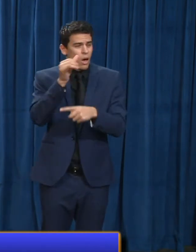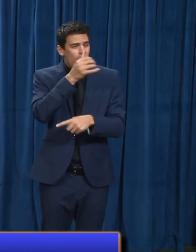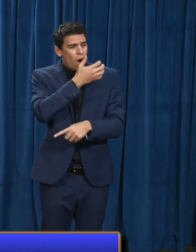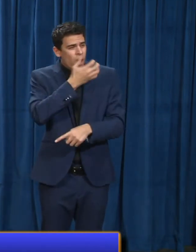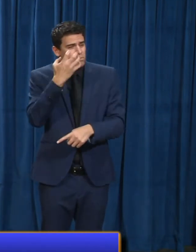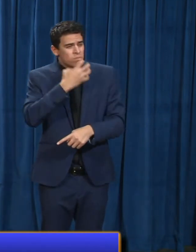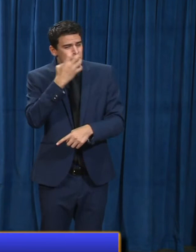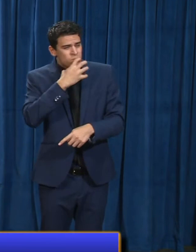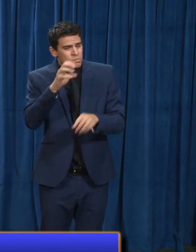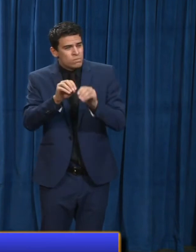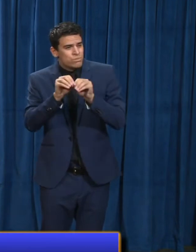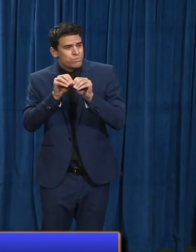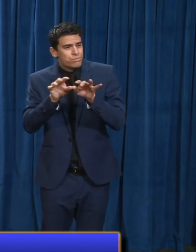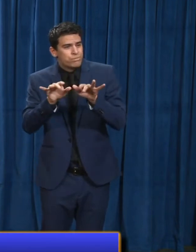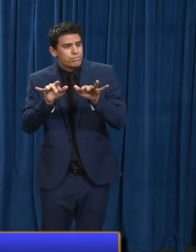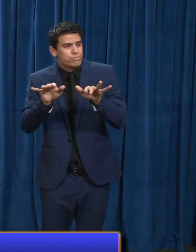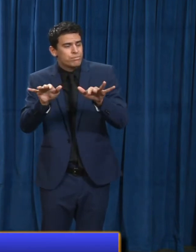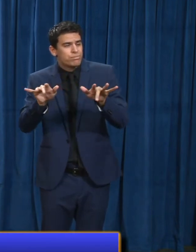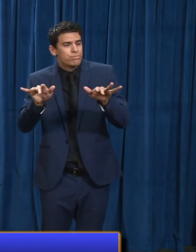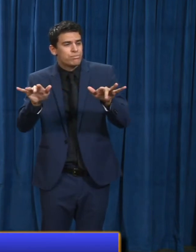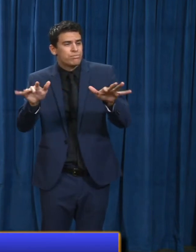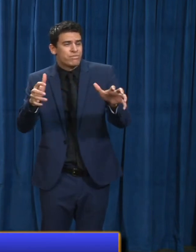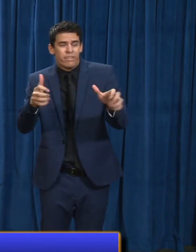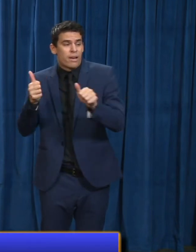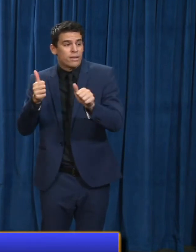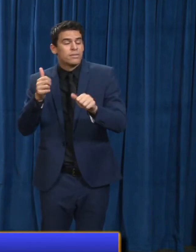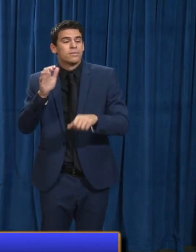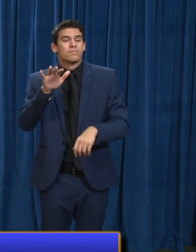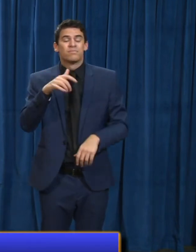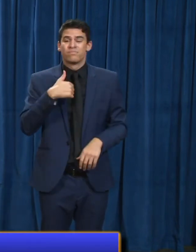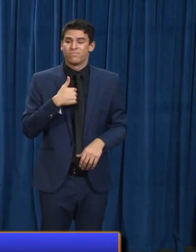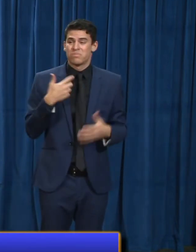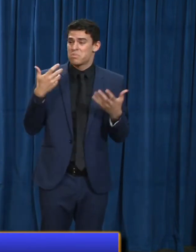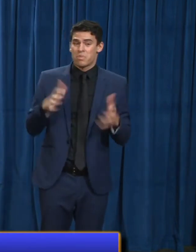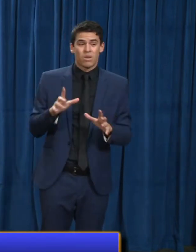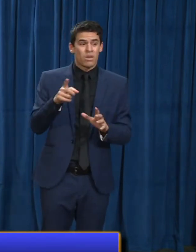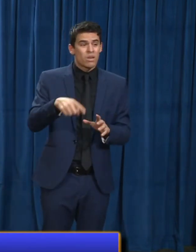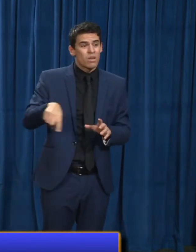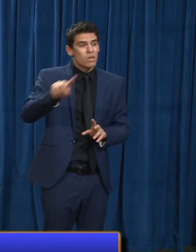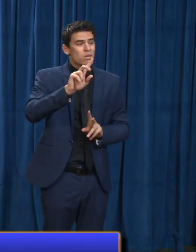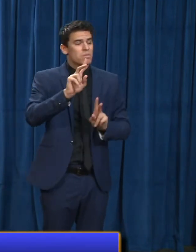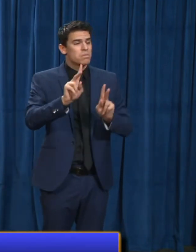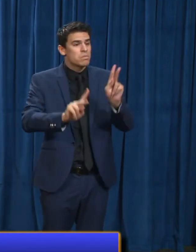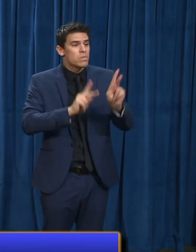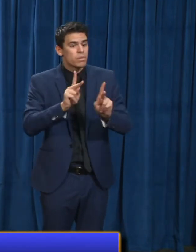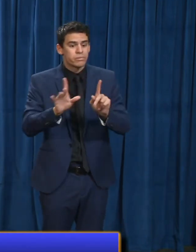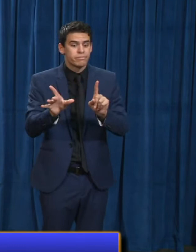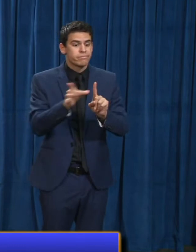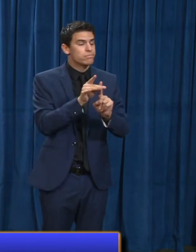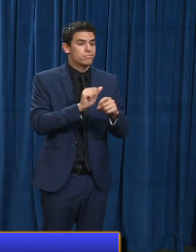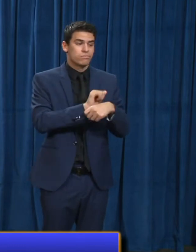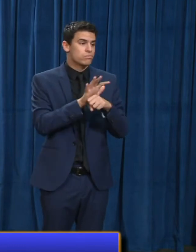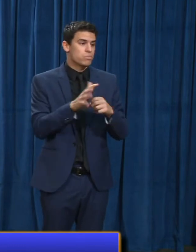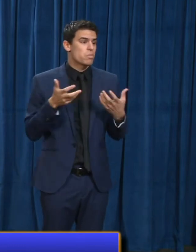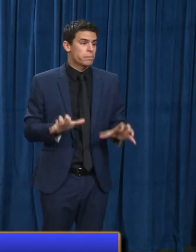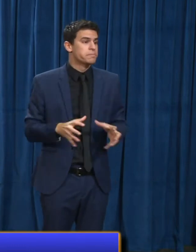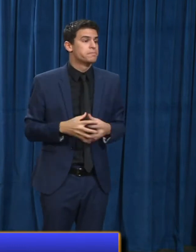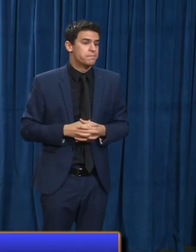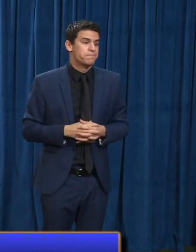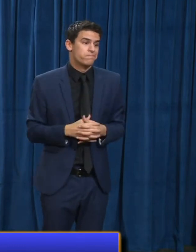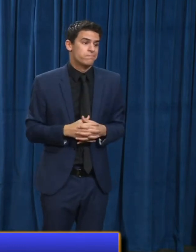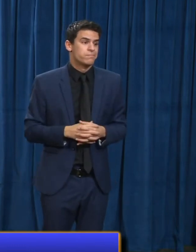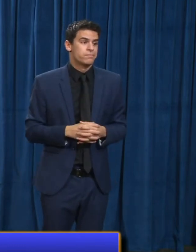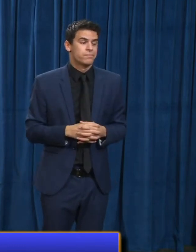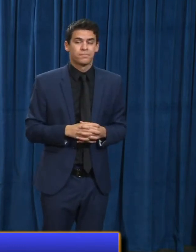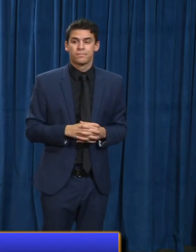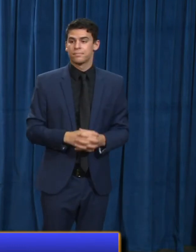our community. And I really don't want anyone to contract the disease.